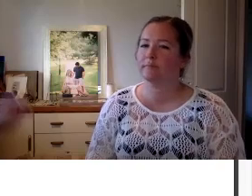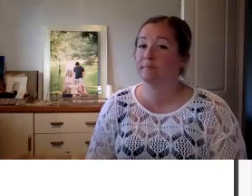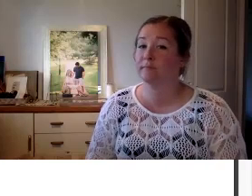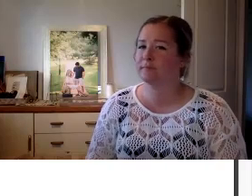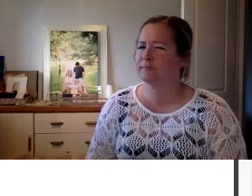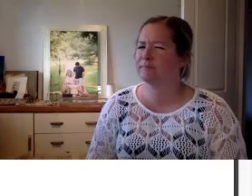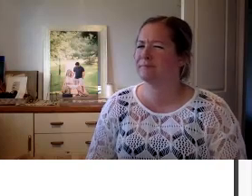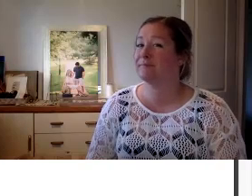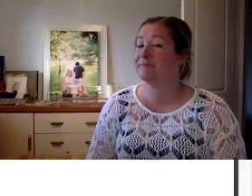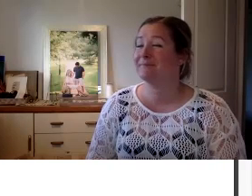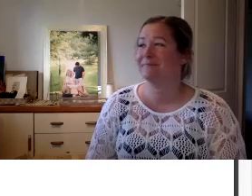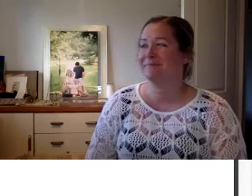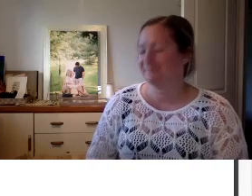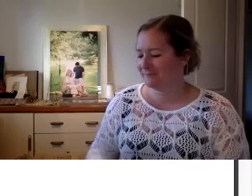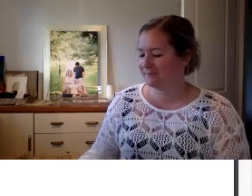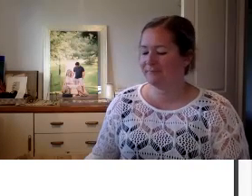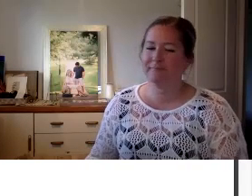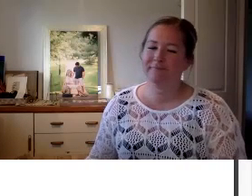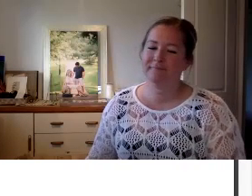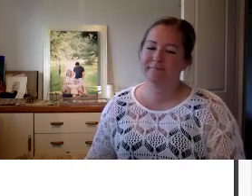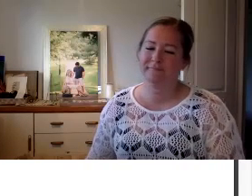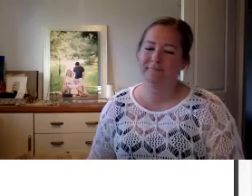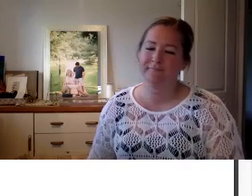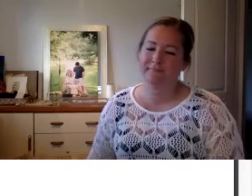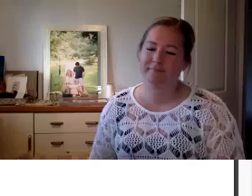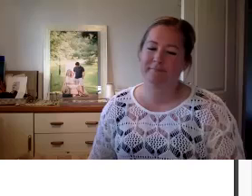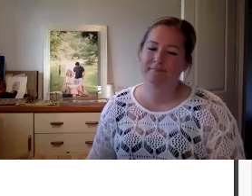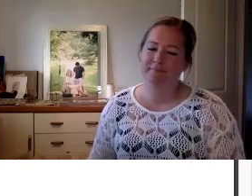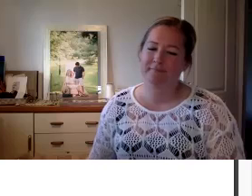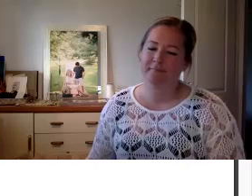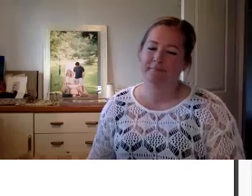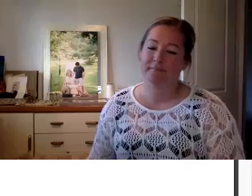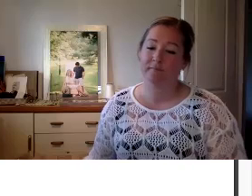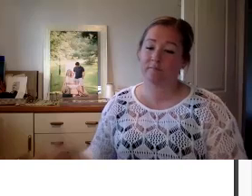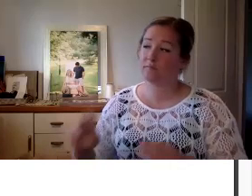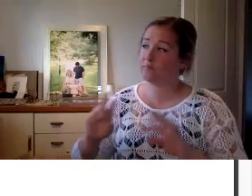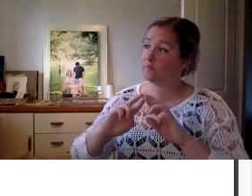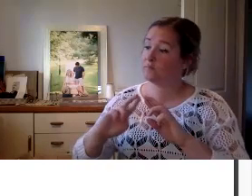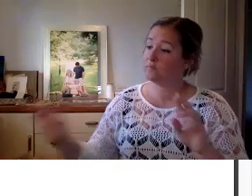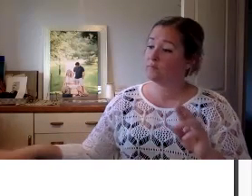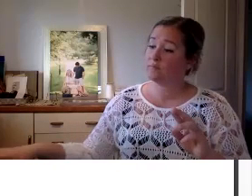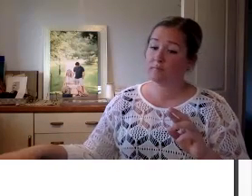My eyebrows, use of expression in my eyes is very important.